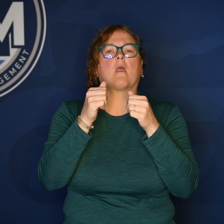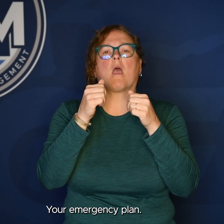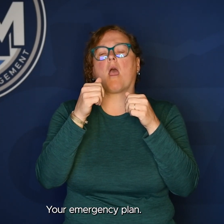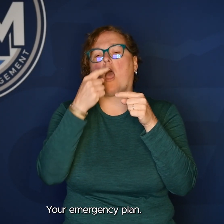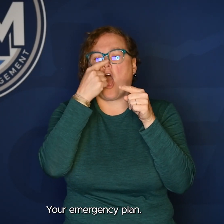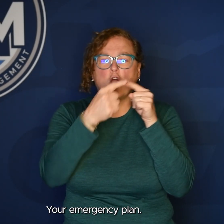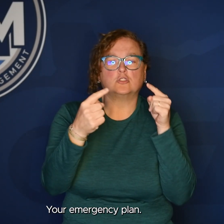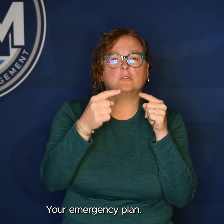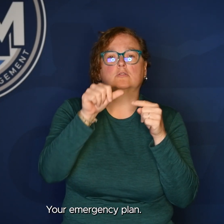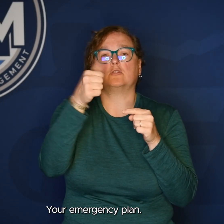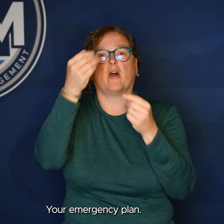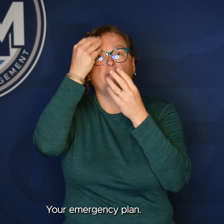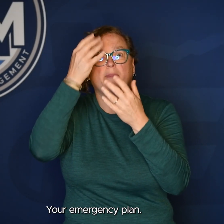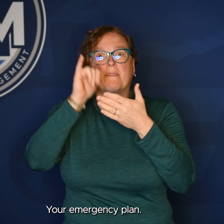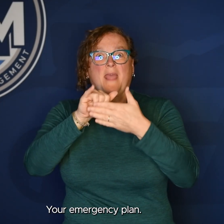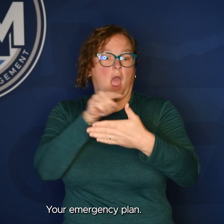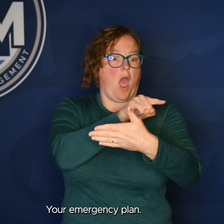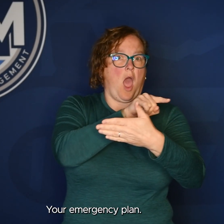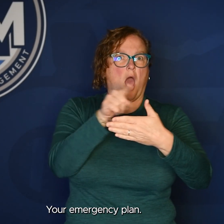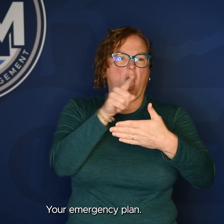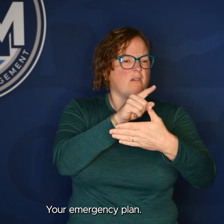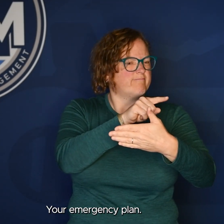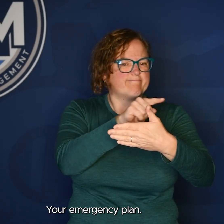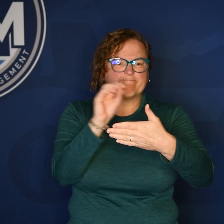Your emergency plan.